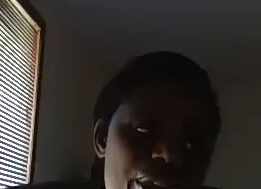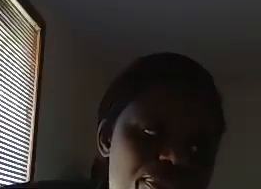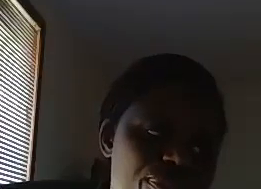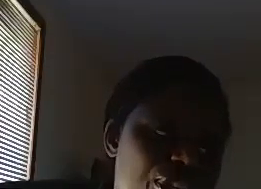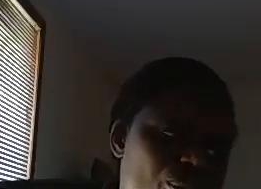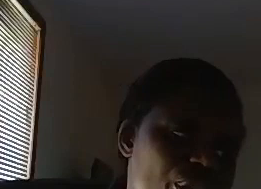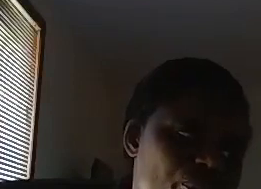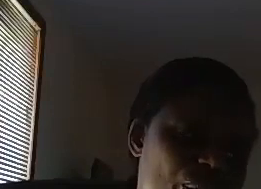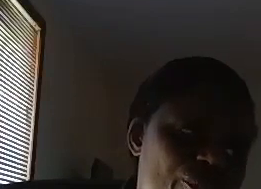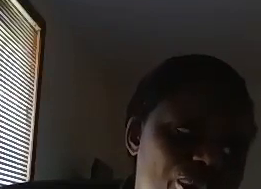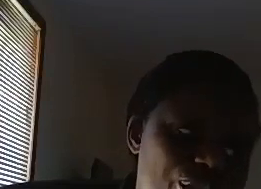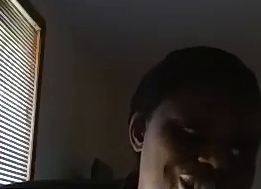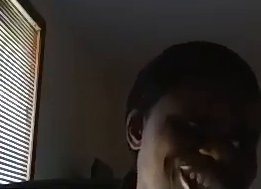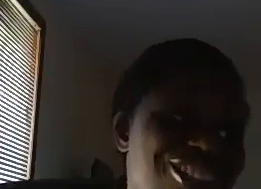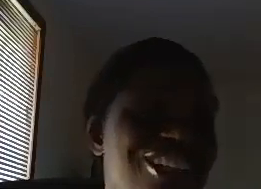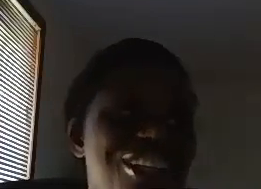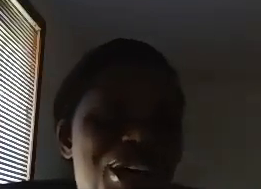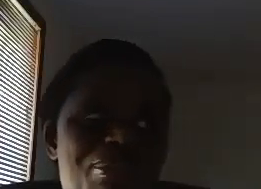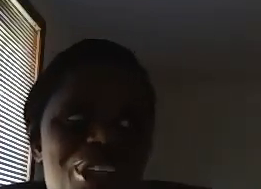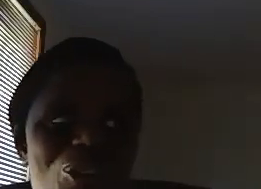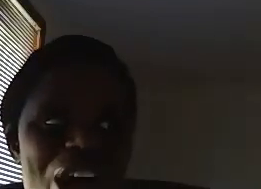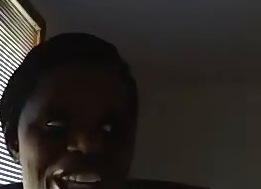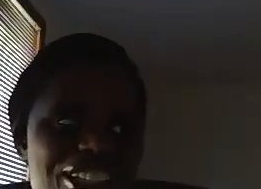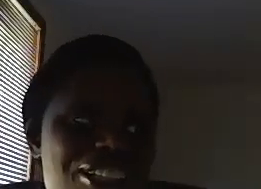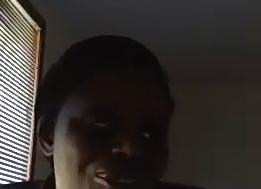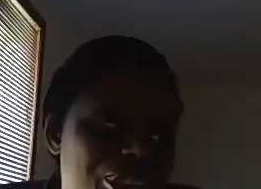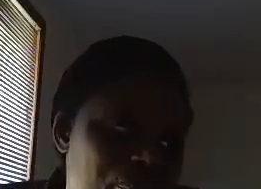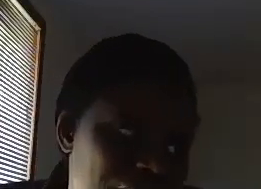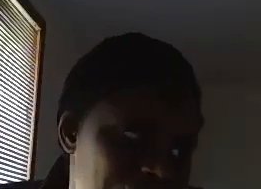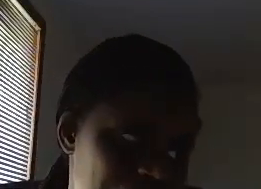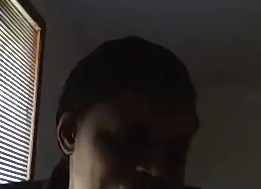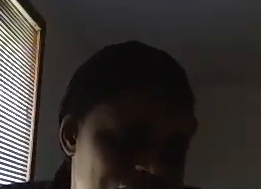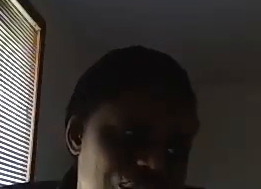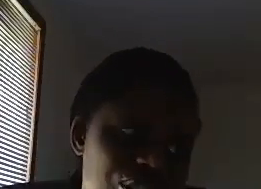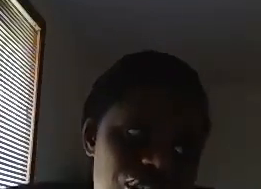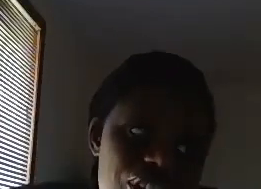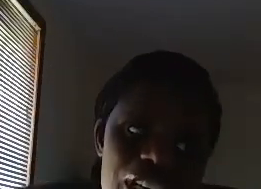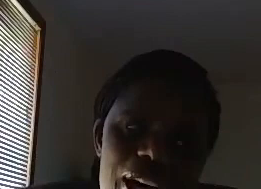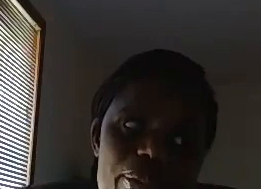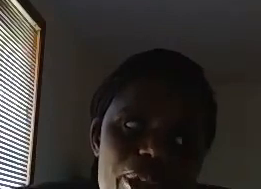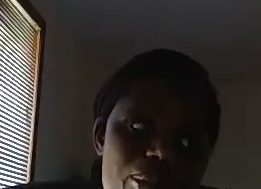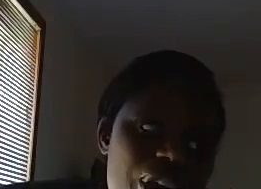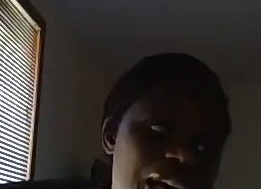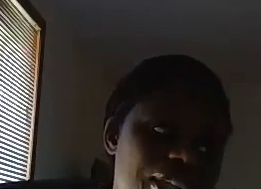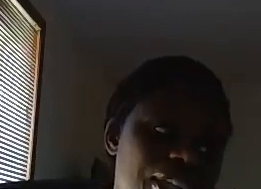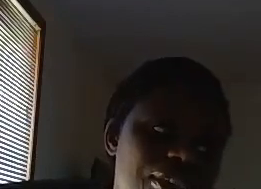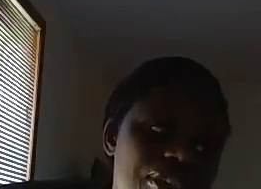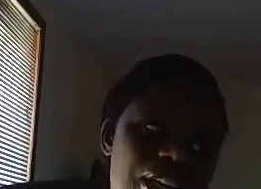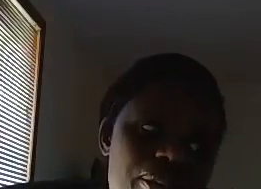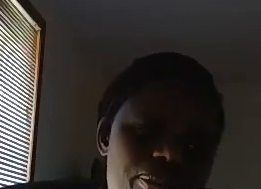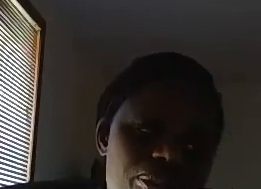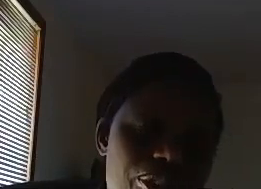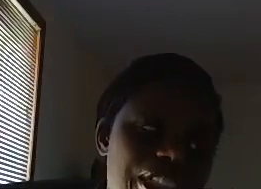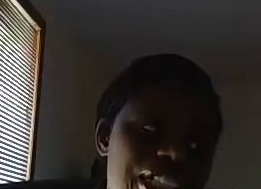not being fitting with people and not being white and respected, and being Black, and